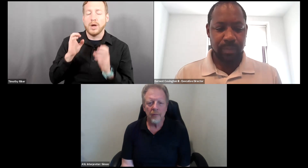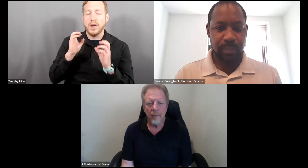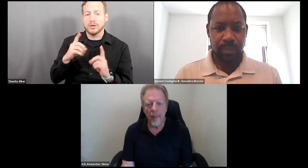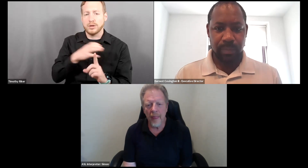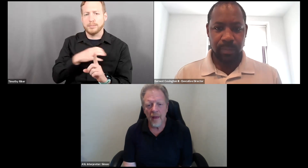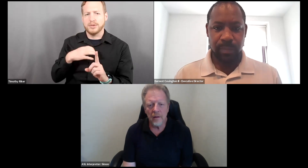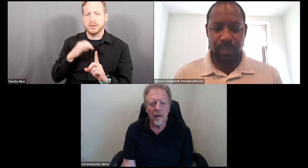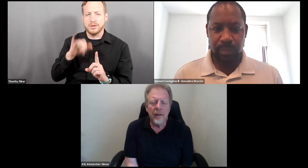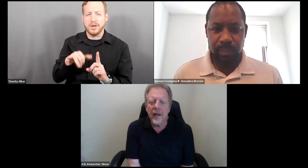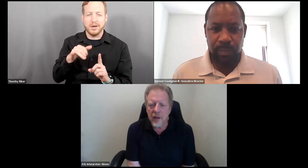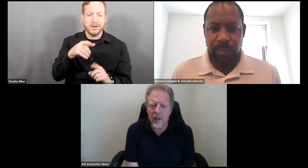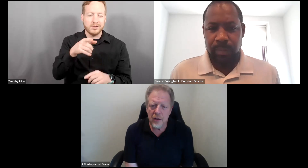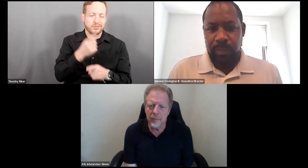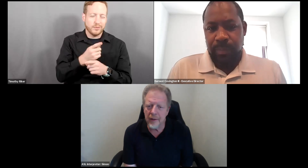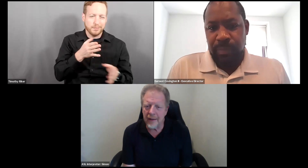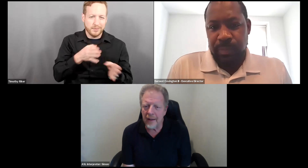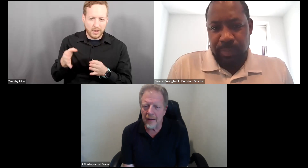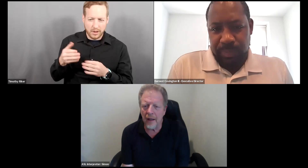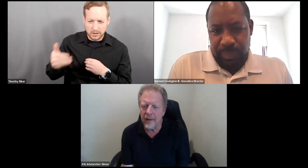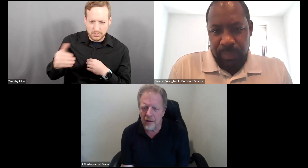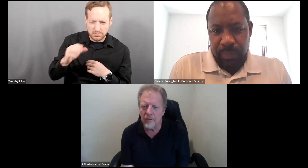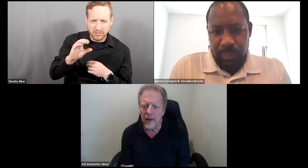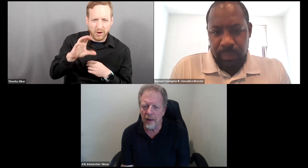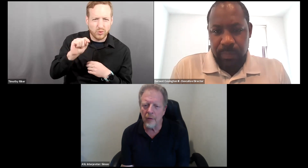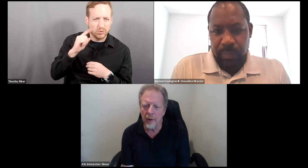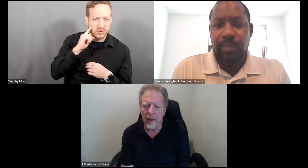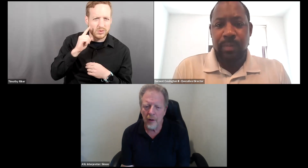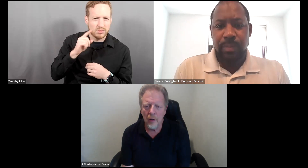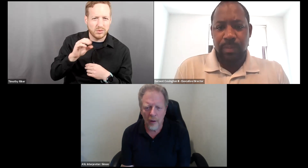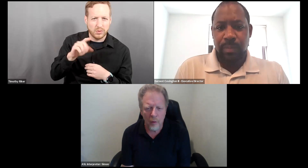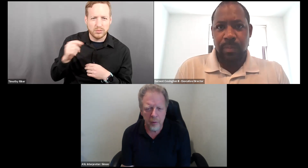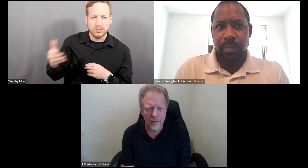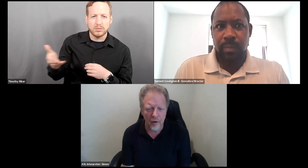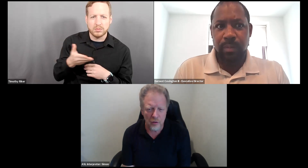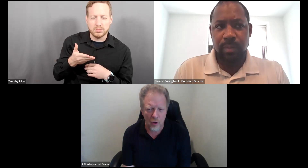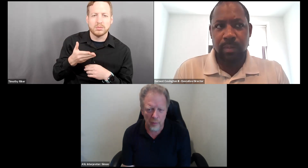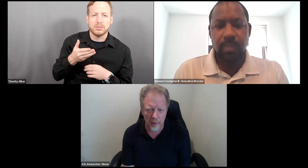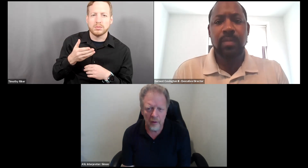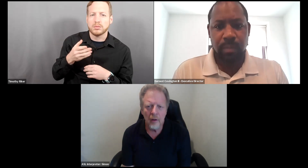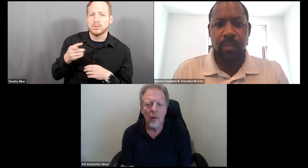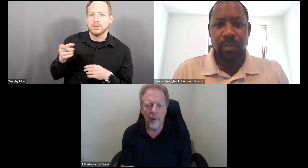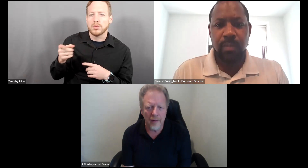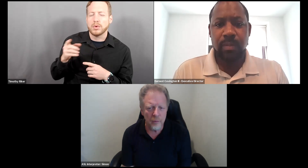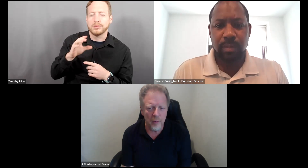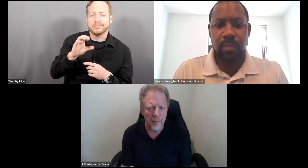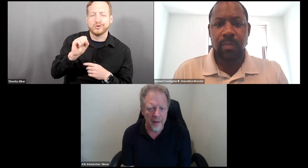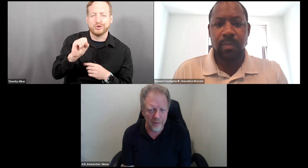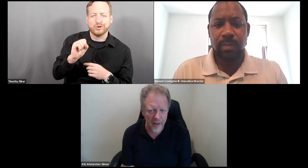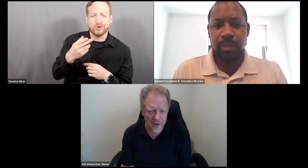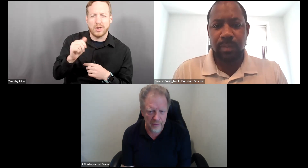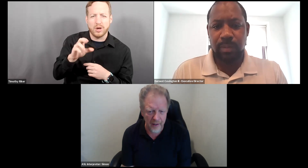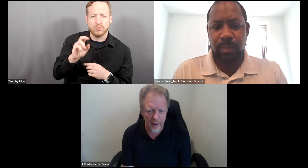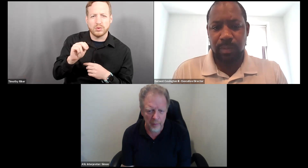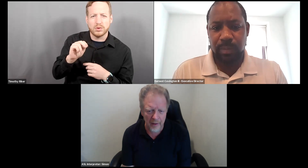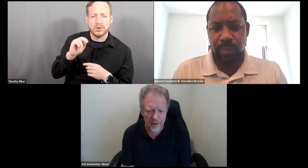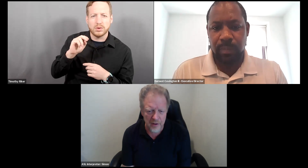Okay. The education committee, I think you're right. I mean, we have one planned for October. We made an